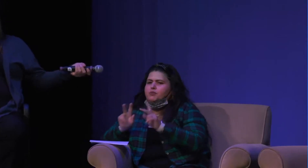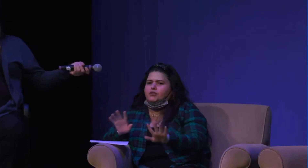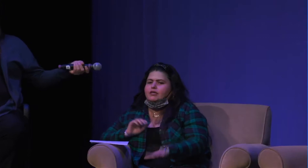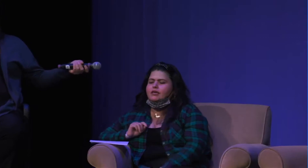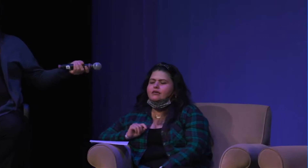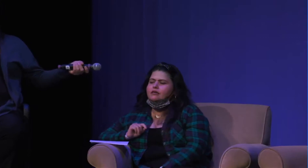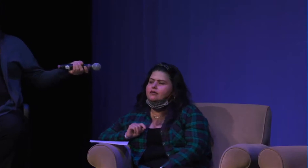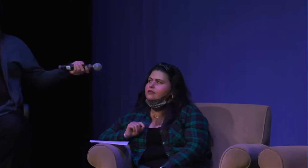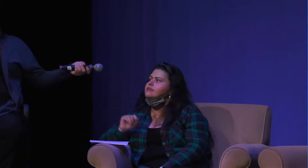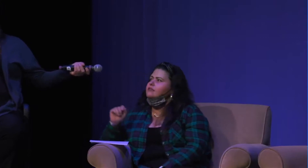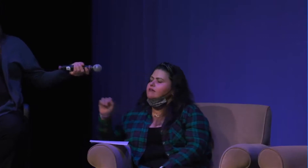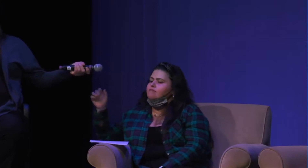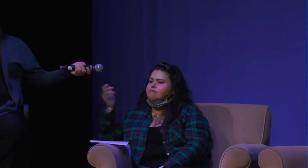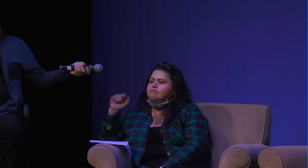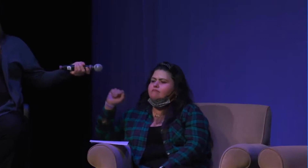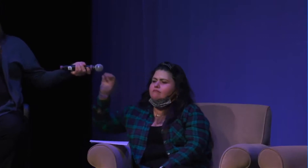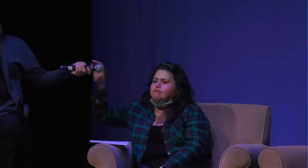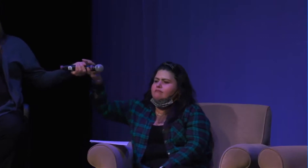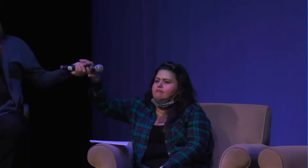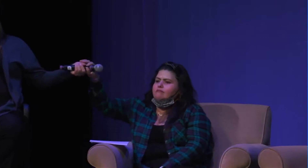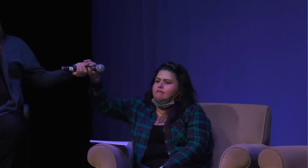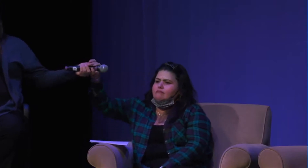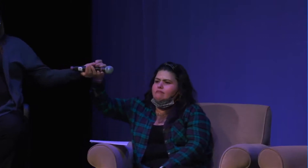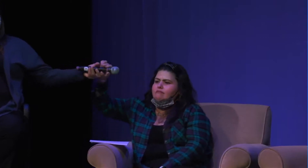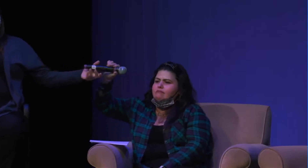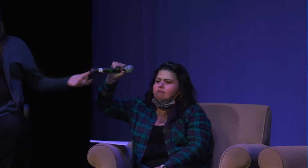on each person. So.